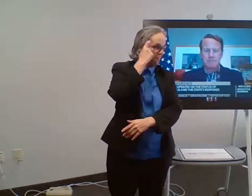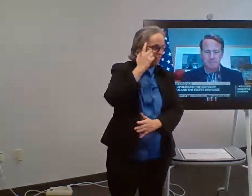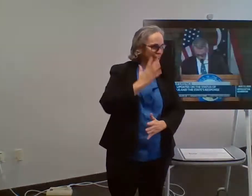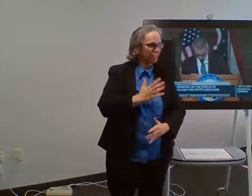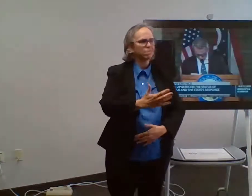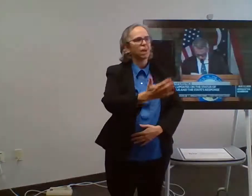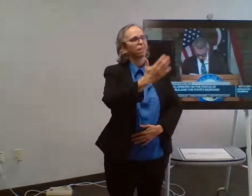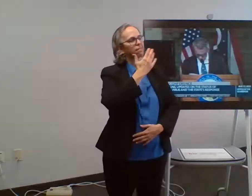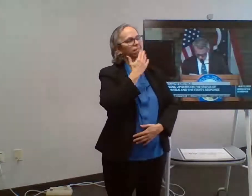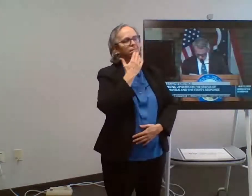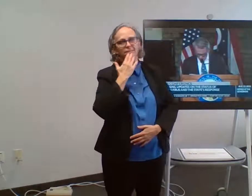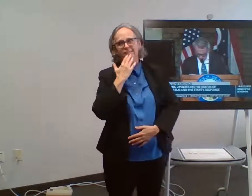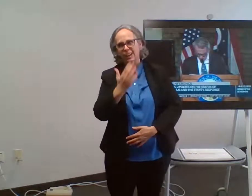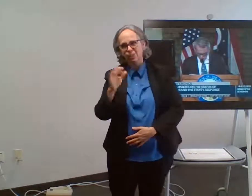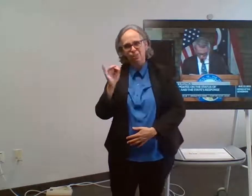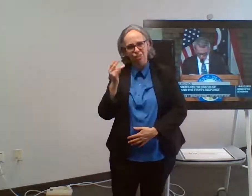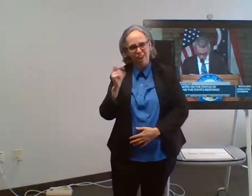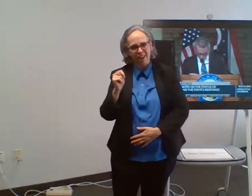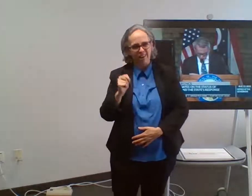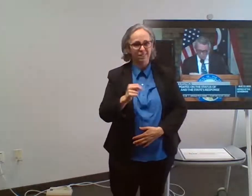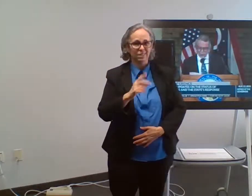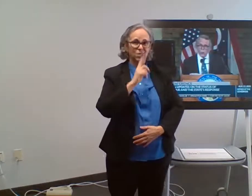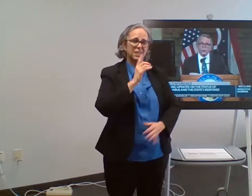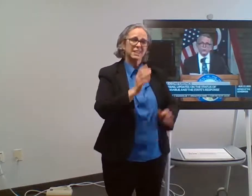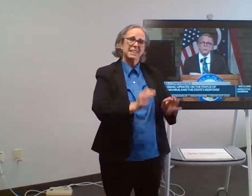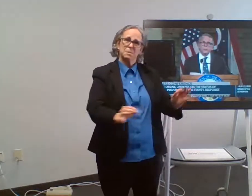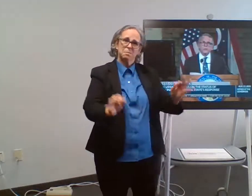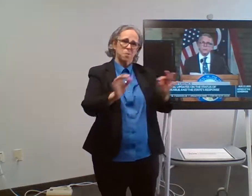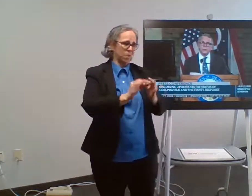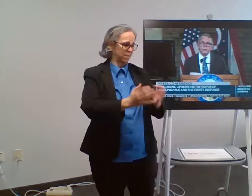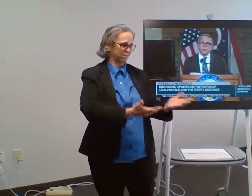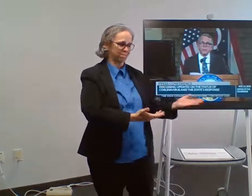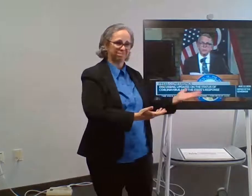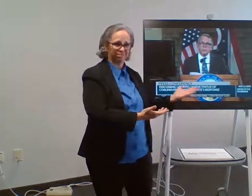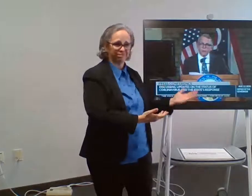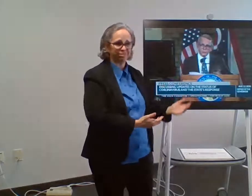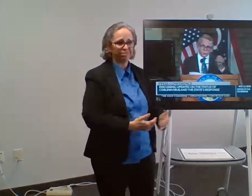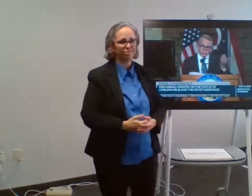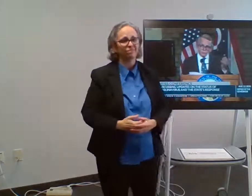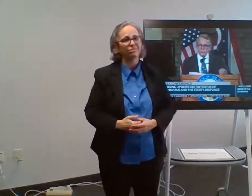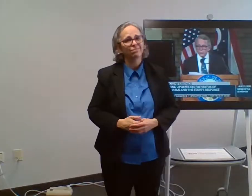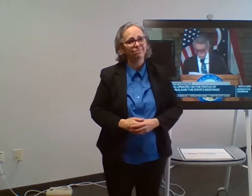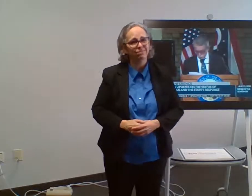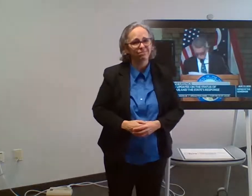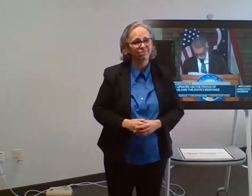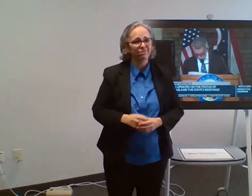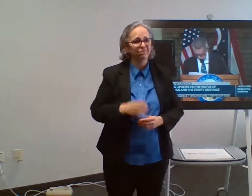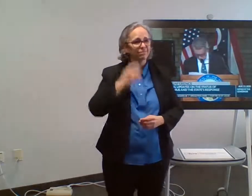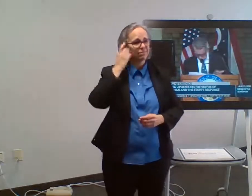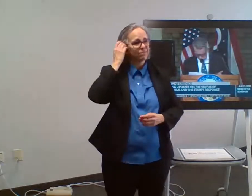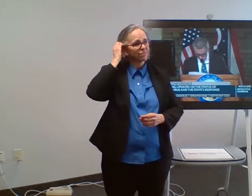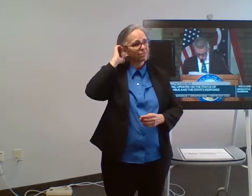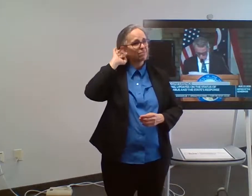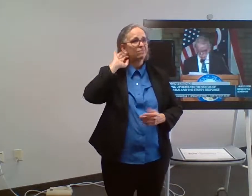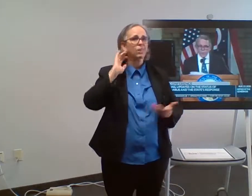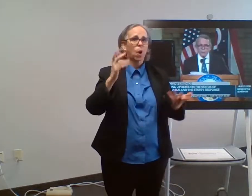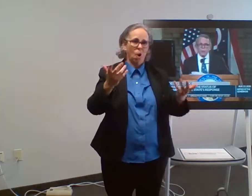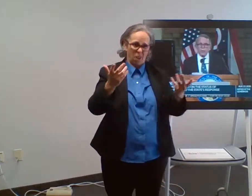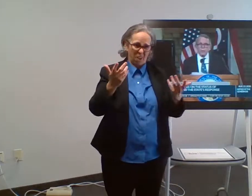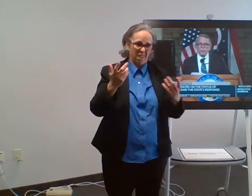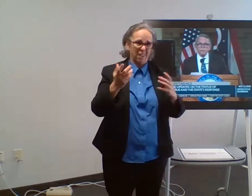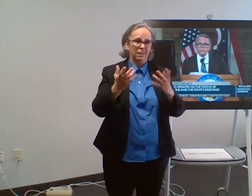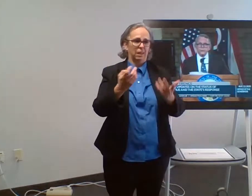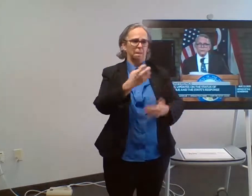Very, very important. In regard to more equality in policing, we've already talked. We took a whole